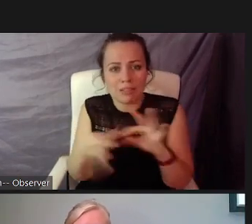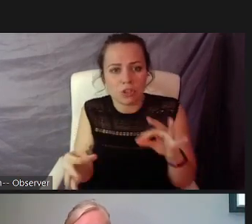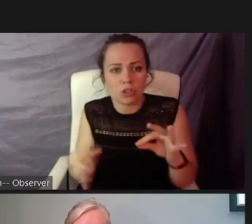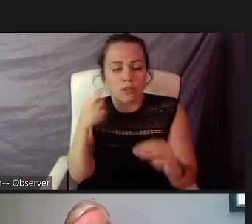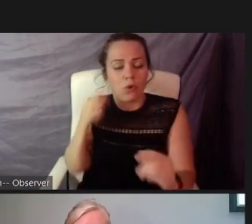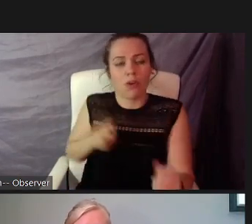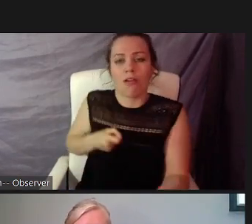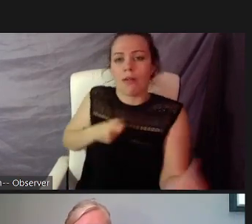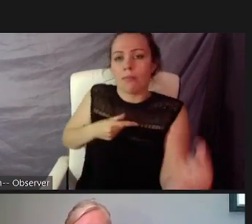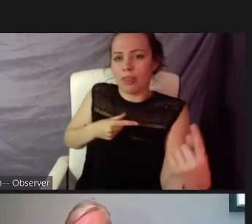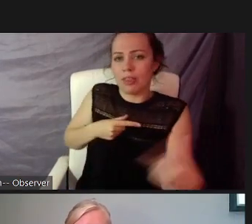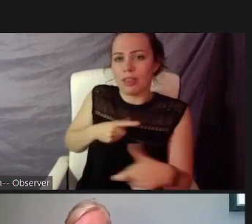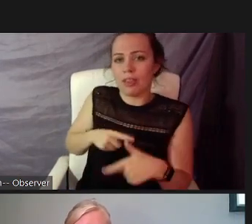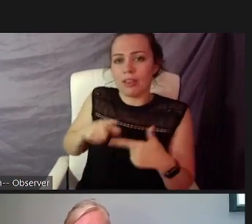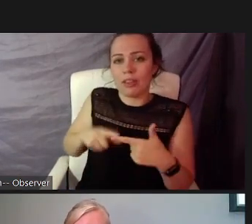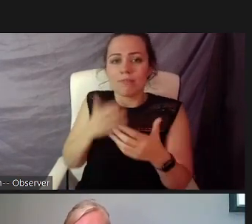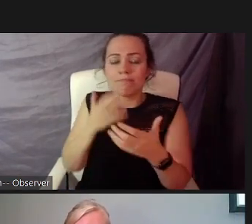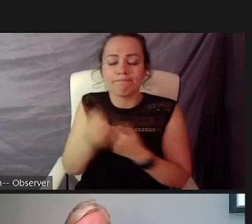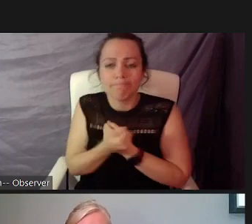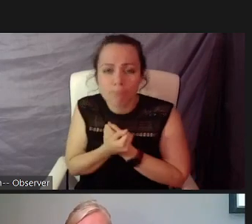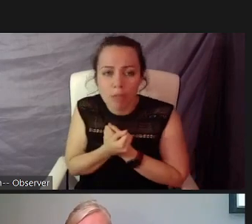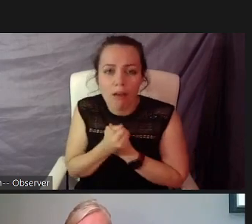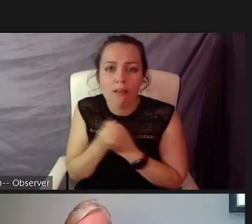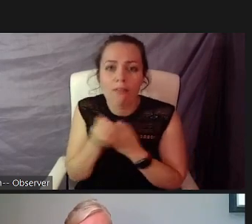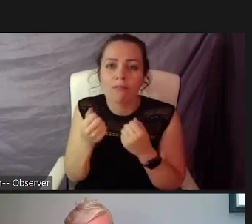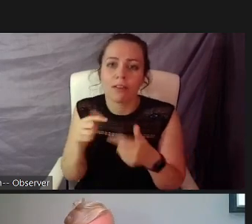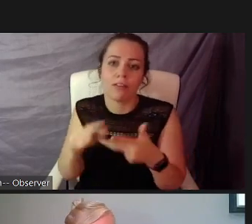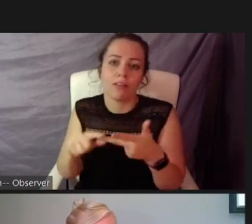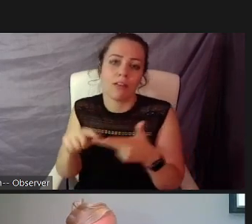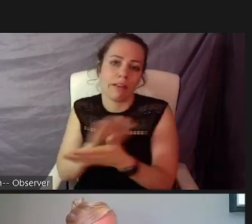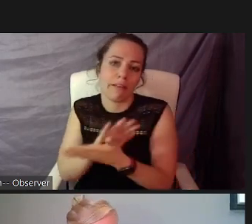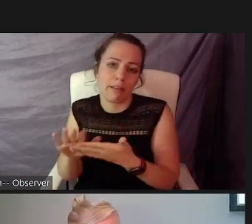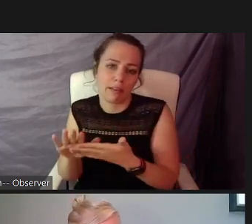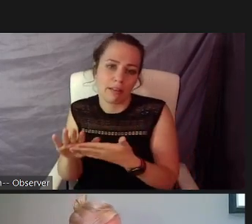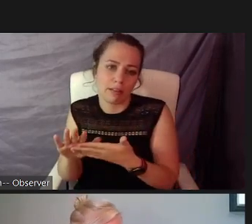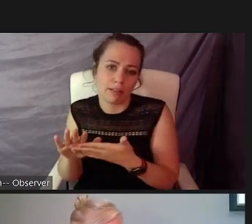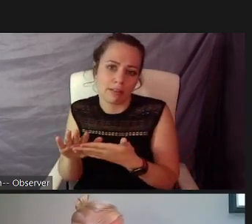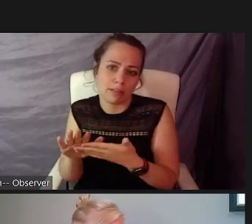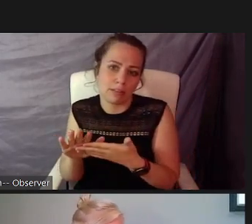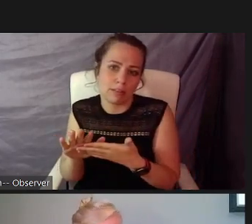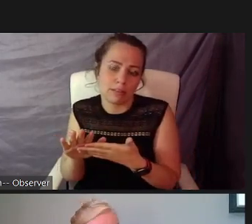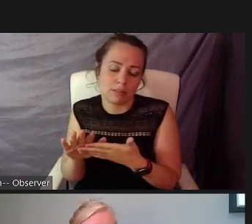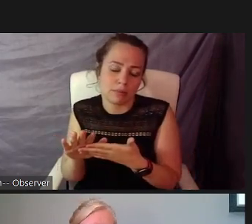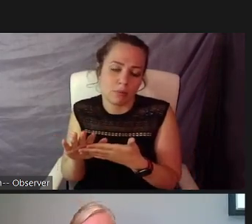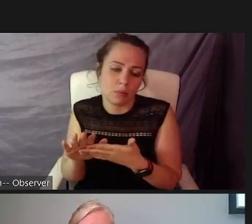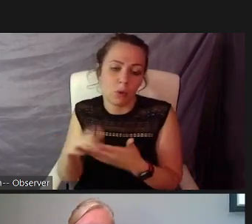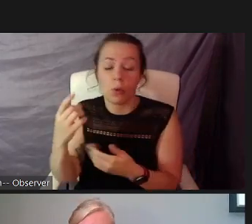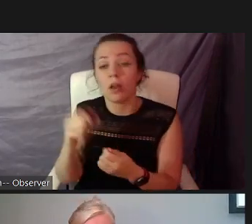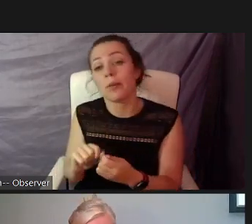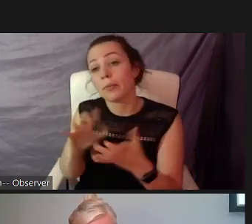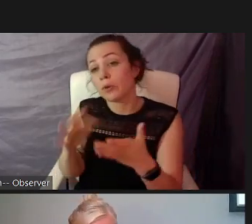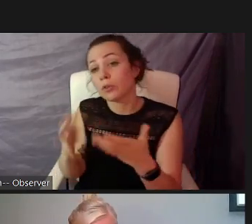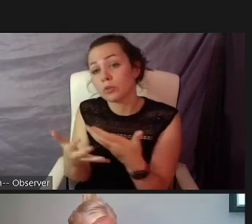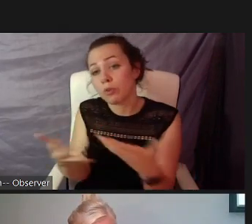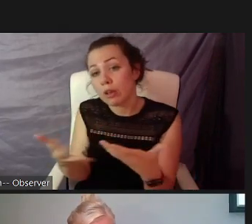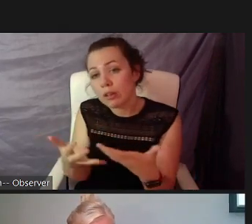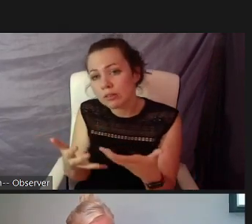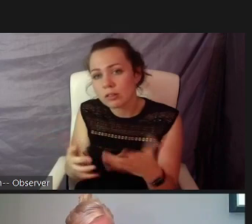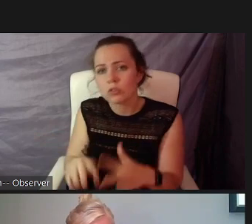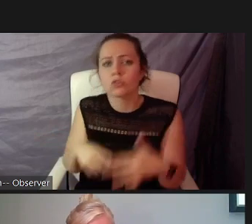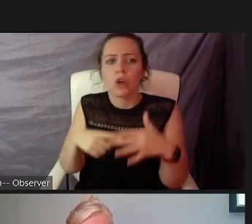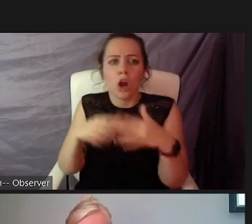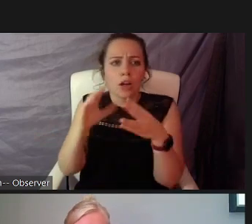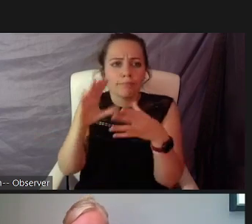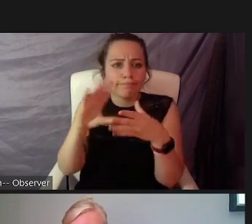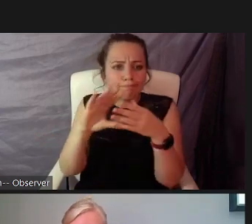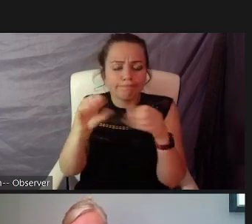and which evoke kindness. So one way that this could be achieved is to start sharing